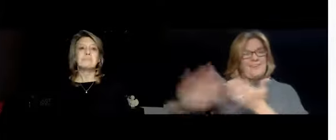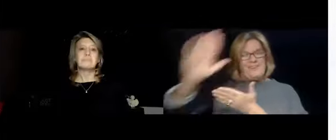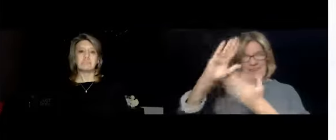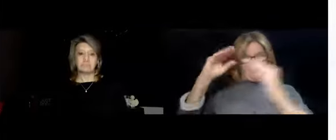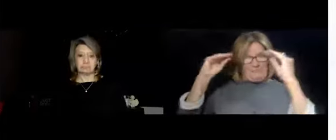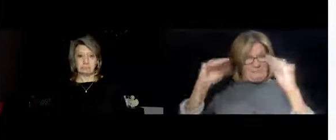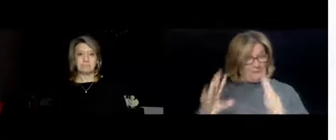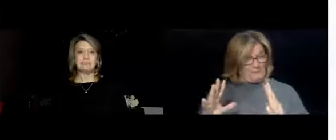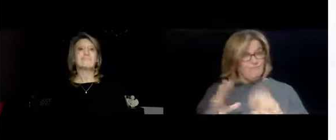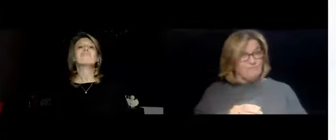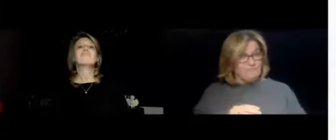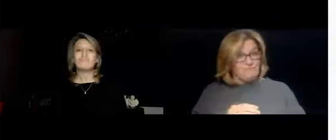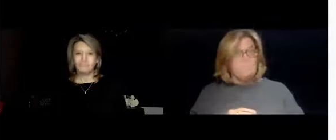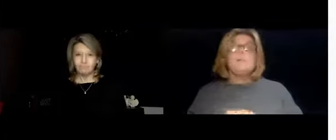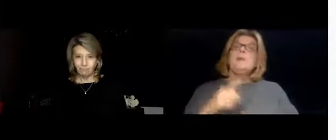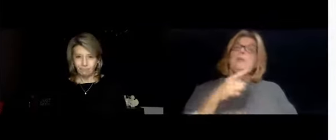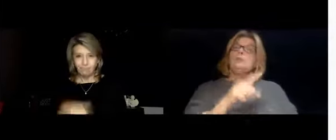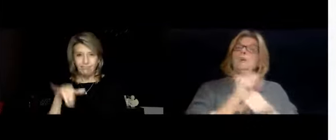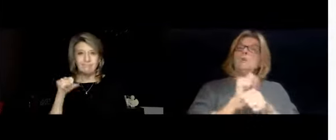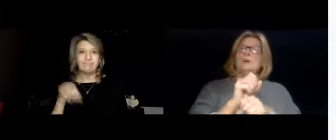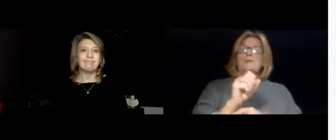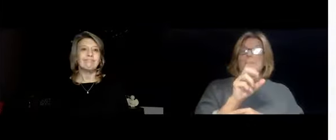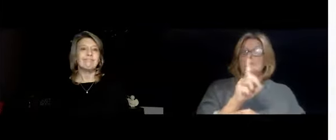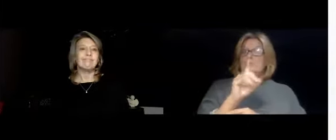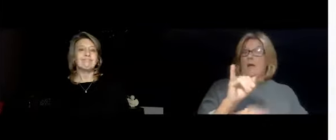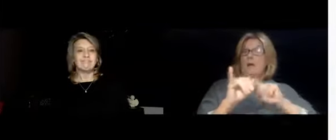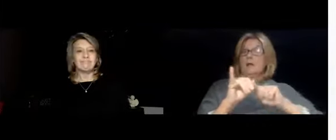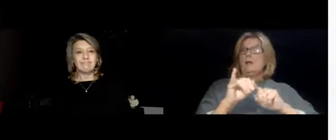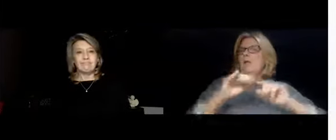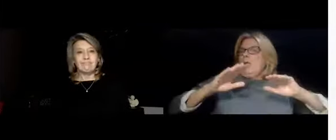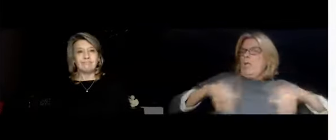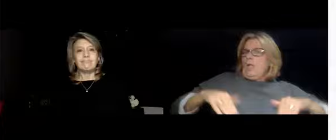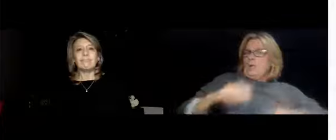Debra is a deaf interpreter and a college instructor.